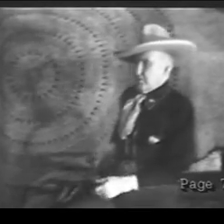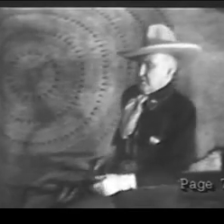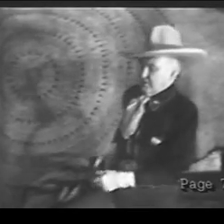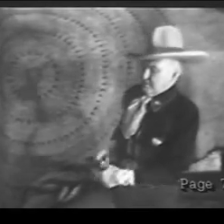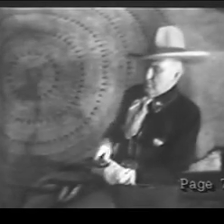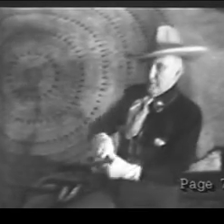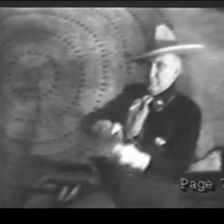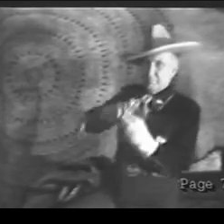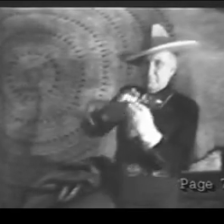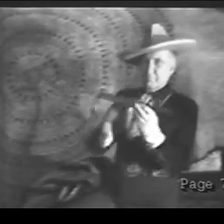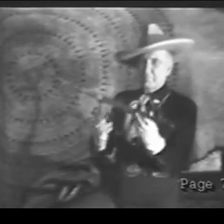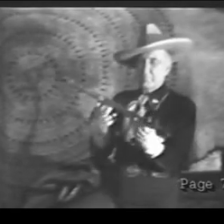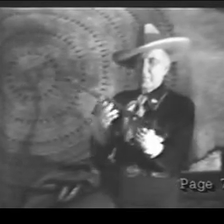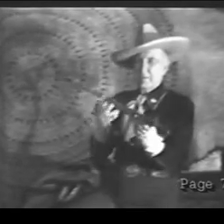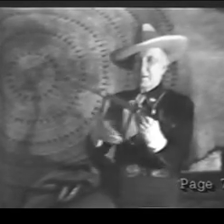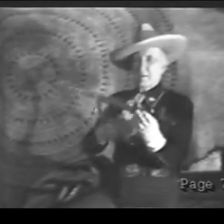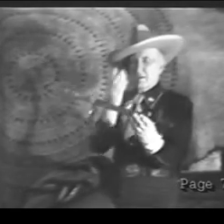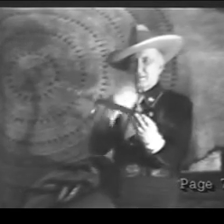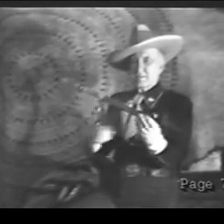he takes the pipe, lights it,